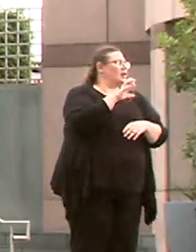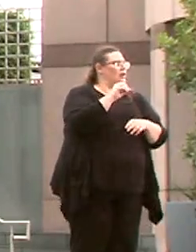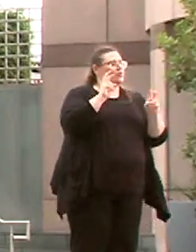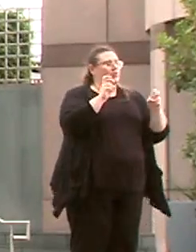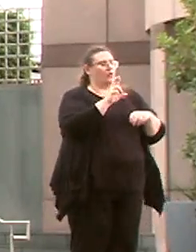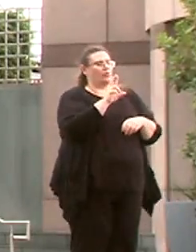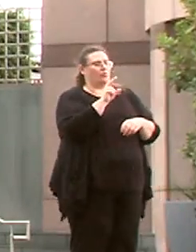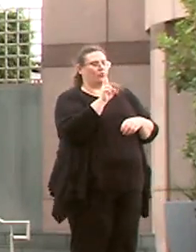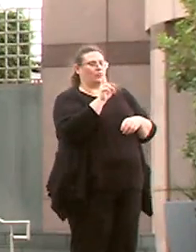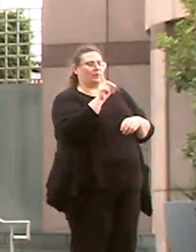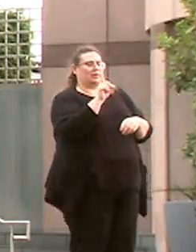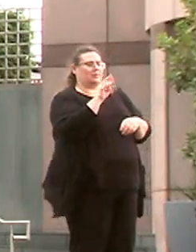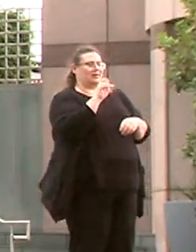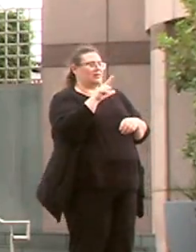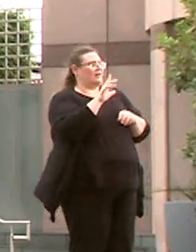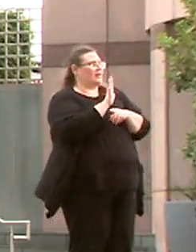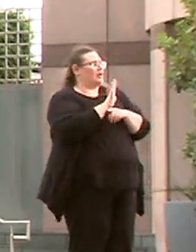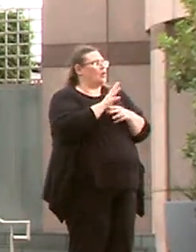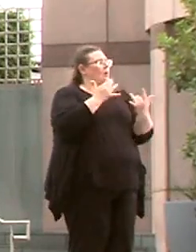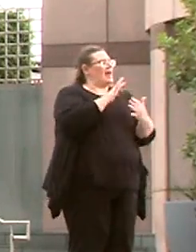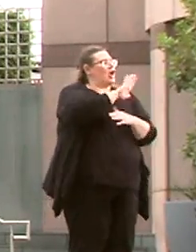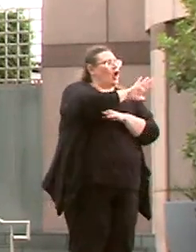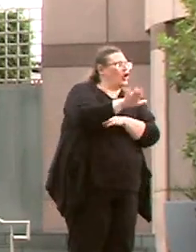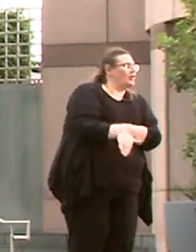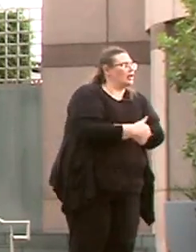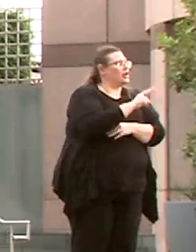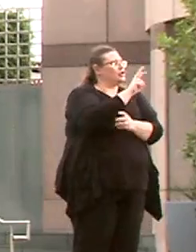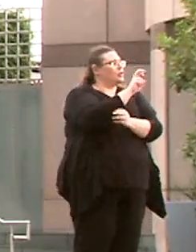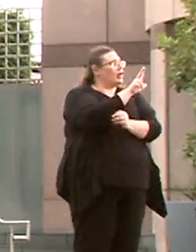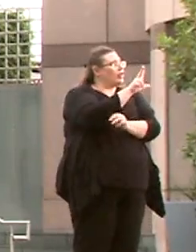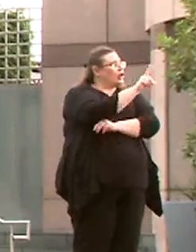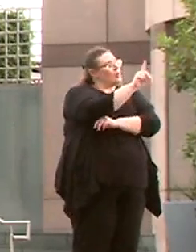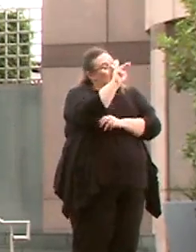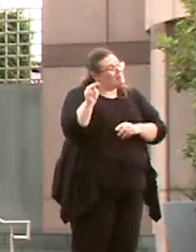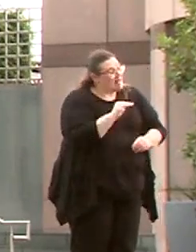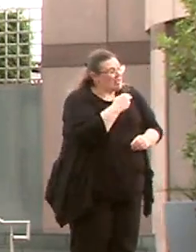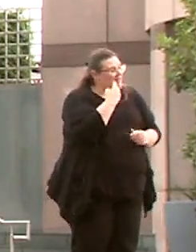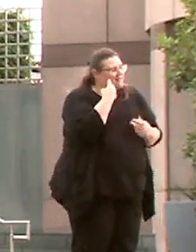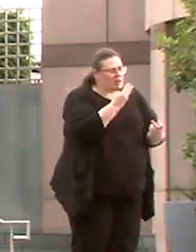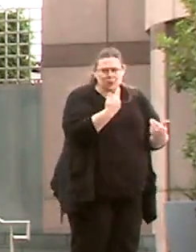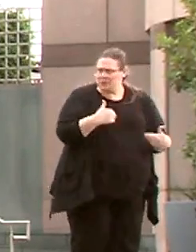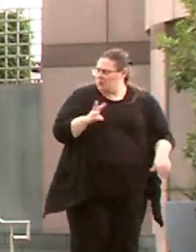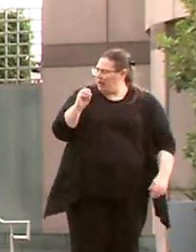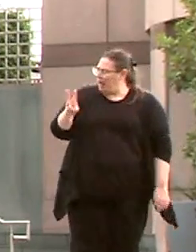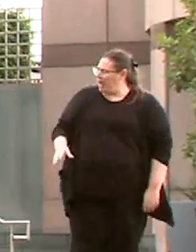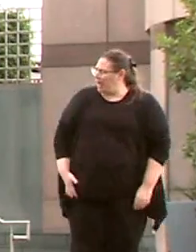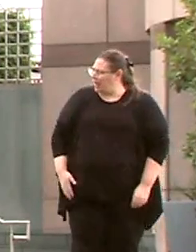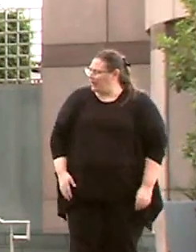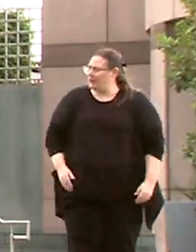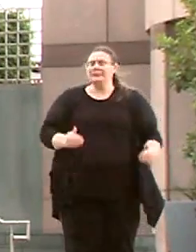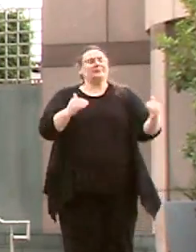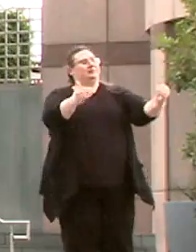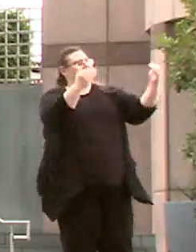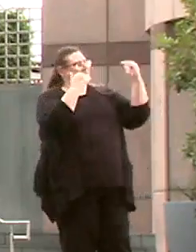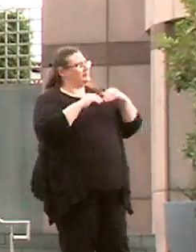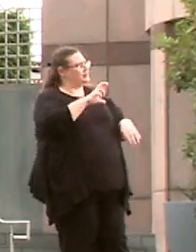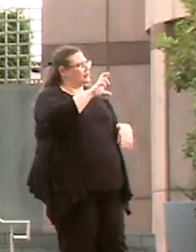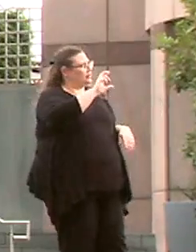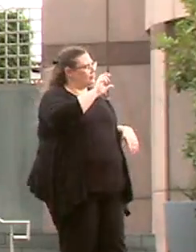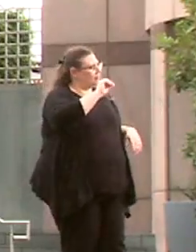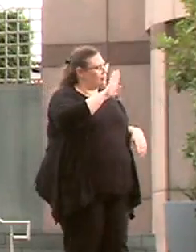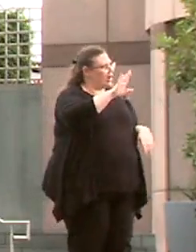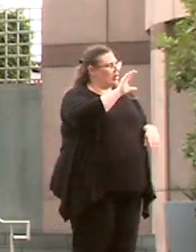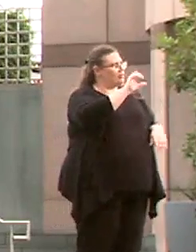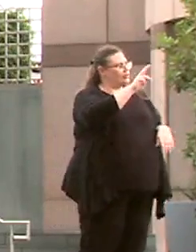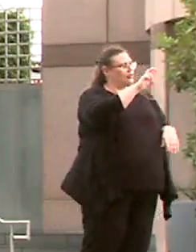Rudimental Video, Waiting All Night, 231 million views. Wow. We also have Rod